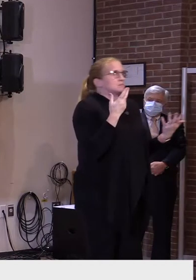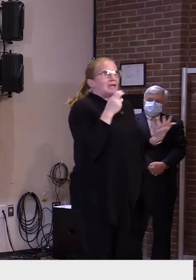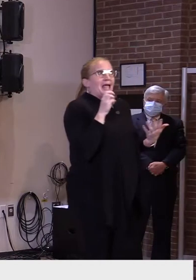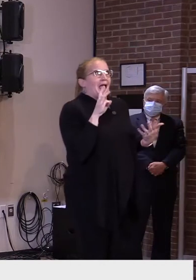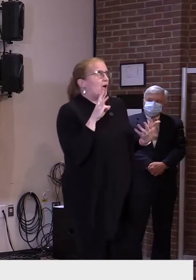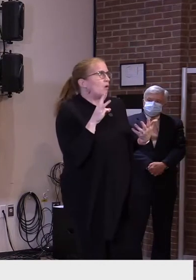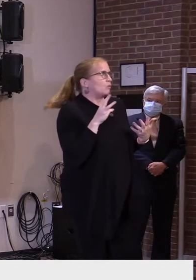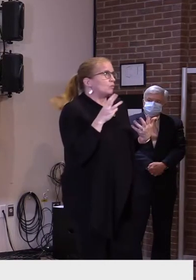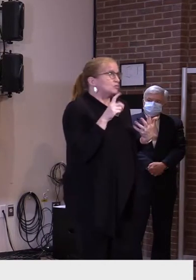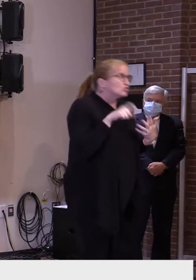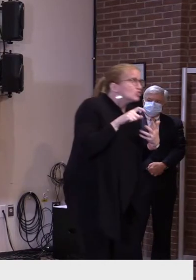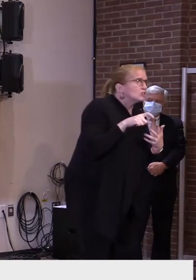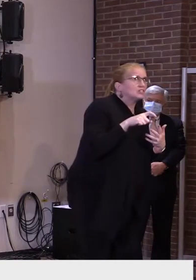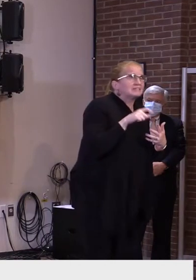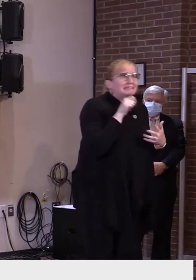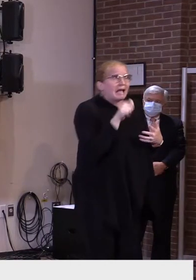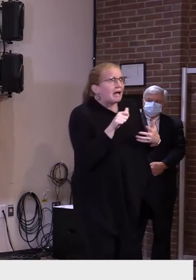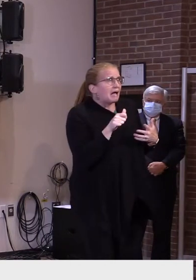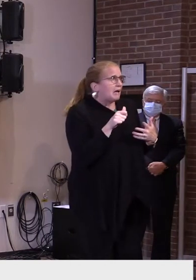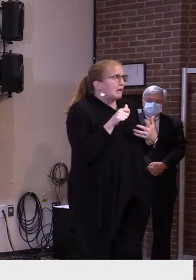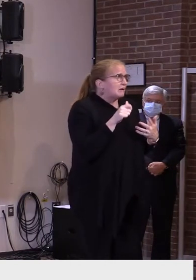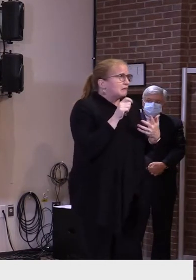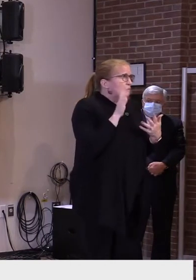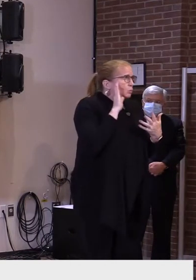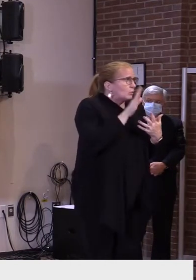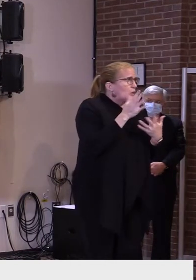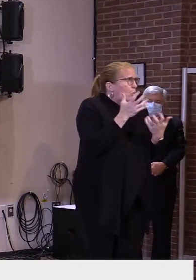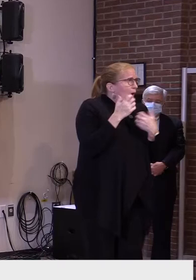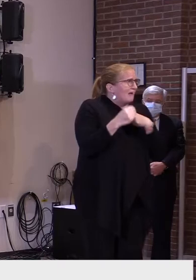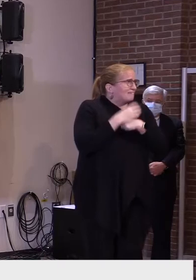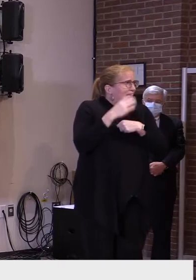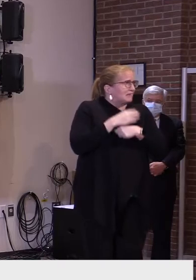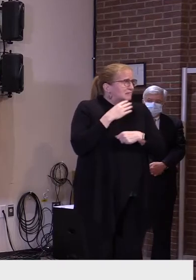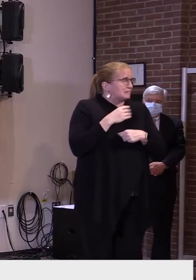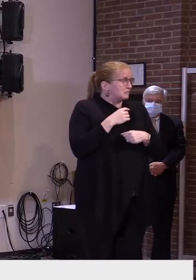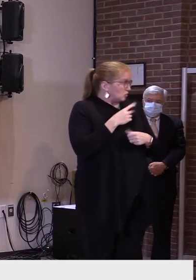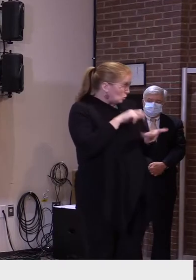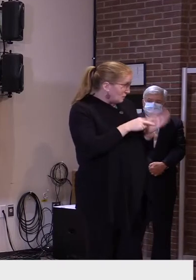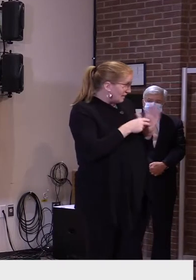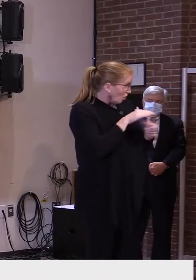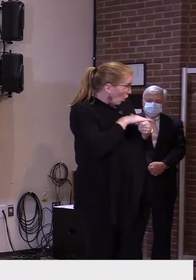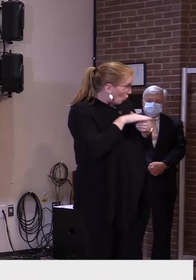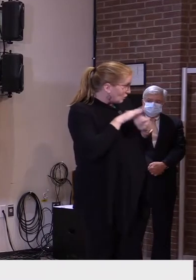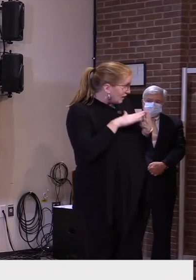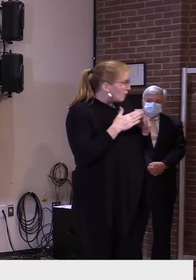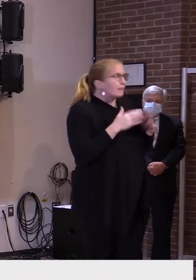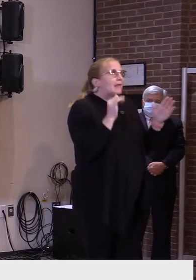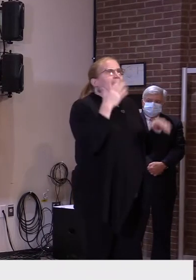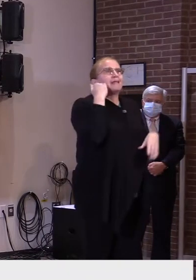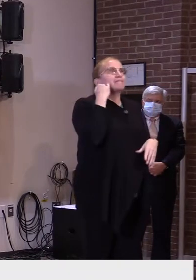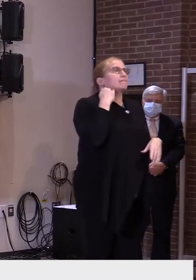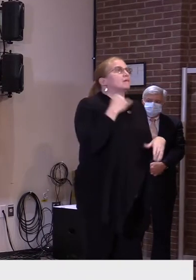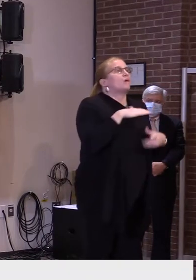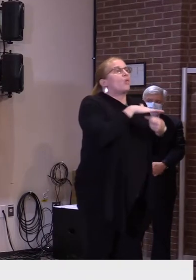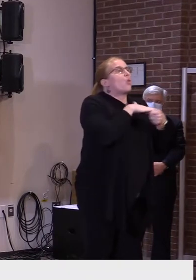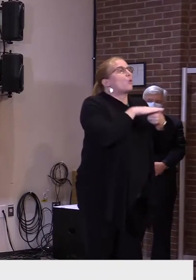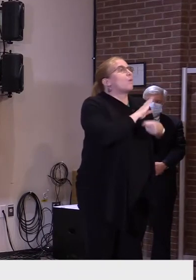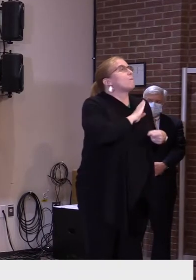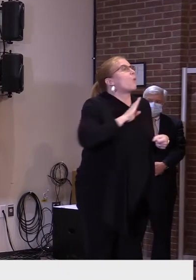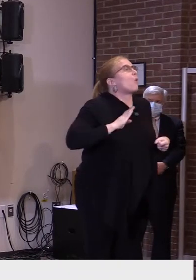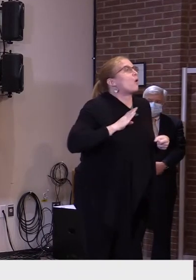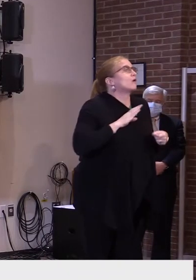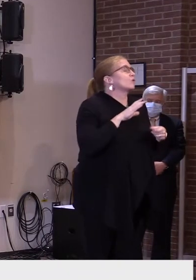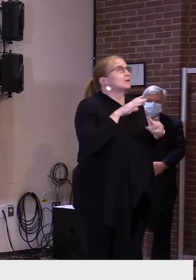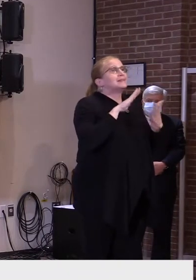should do this or no? Do you mean the local authorities? A local mask mandate. You know, if a select board or a you know,